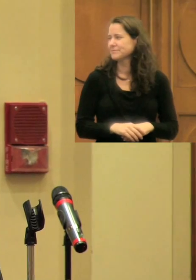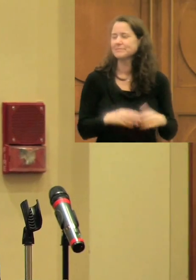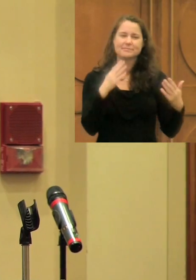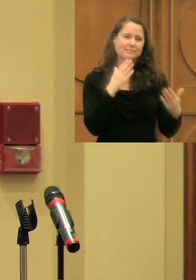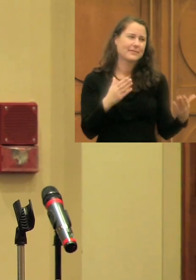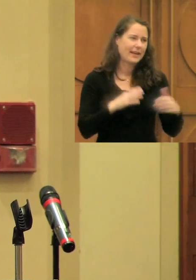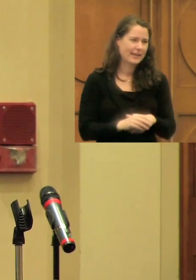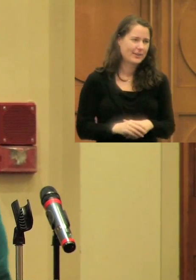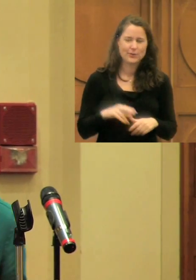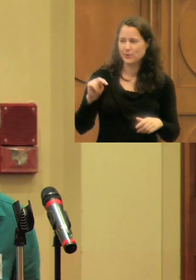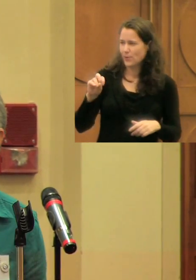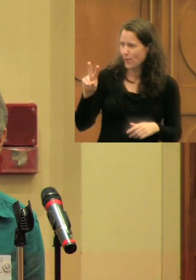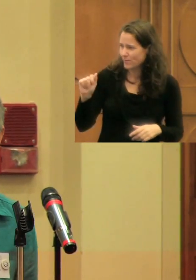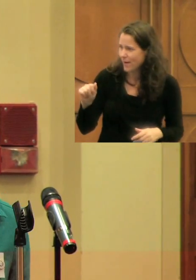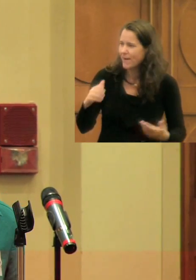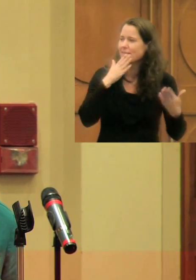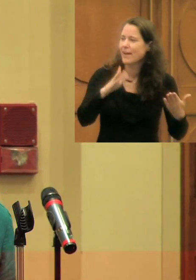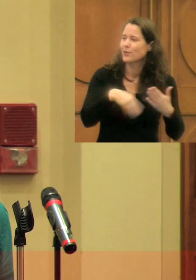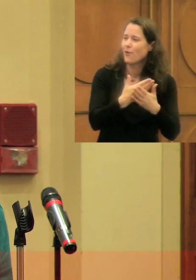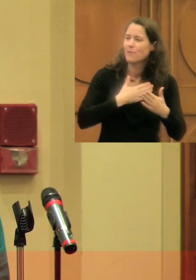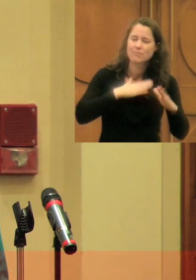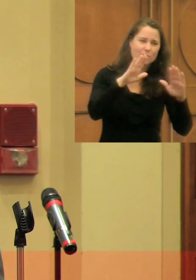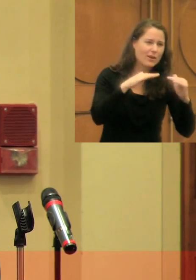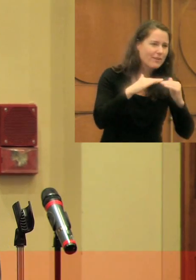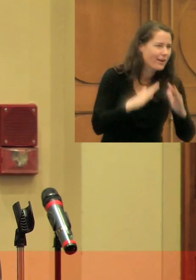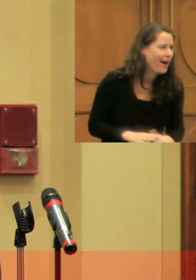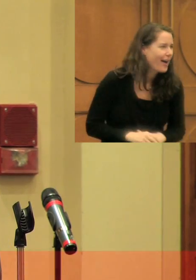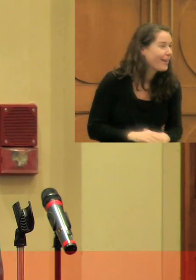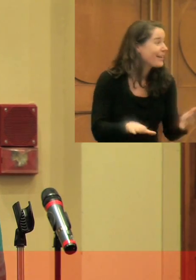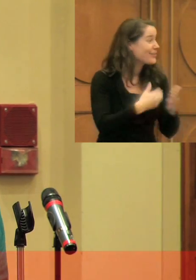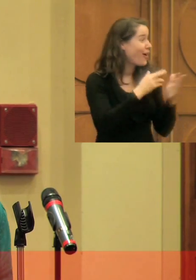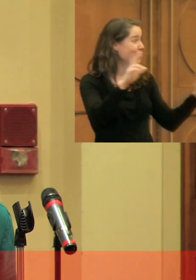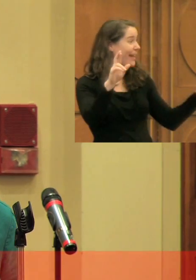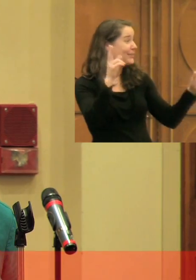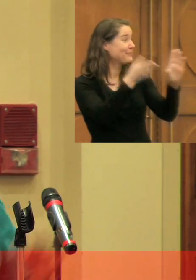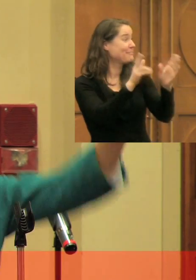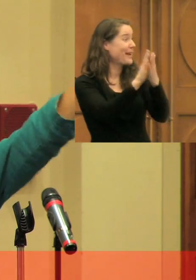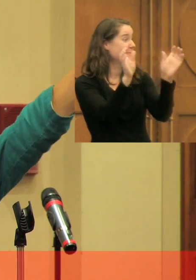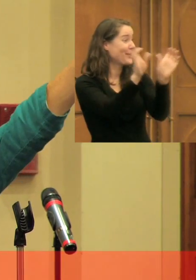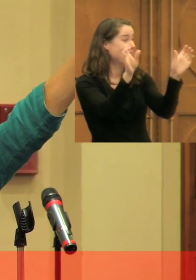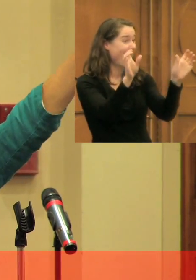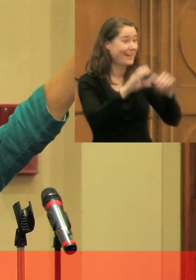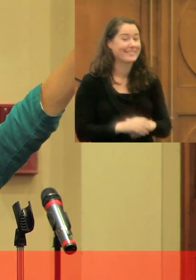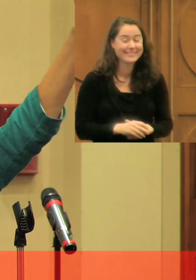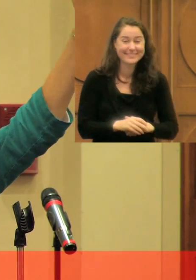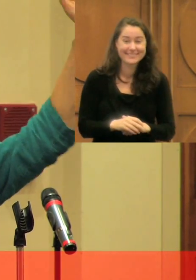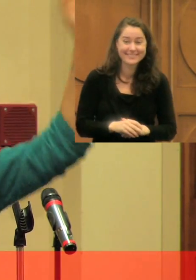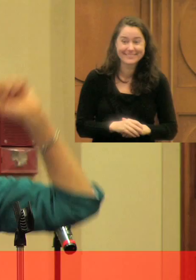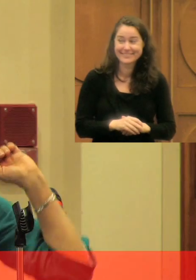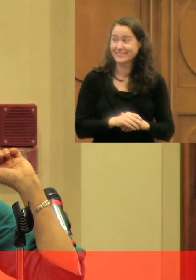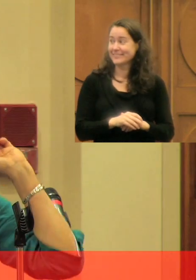Thank you, Nelva, and thank you all my distinguished colleagues. Is everybody ready to get certified? Let's go, yeah!